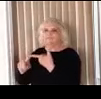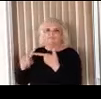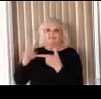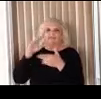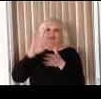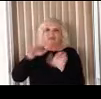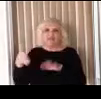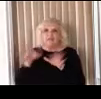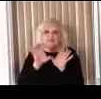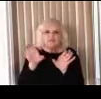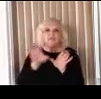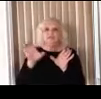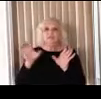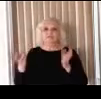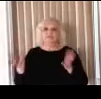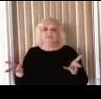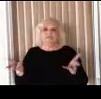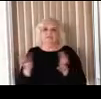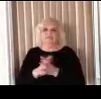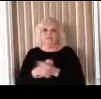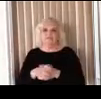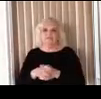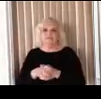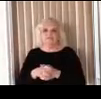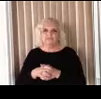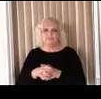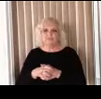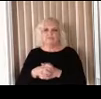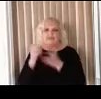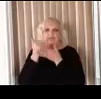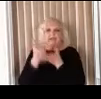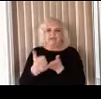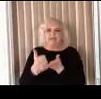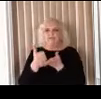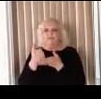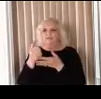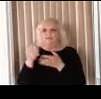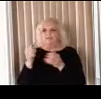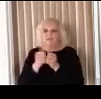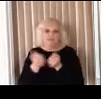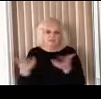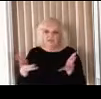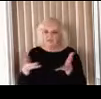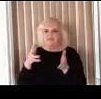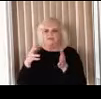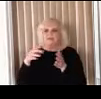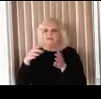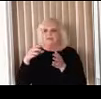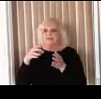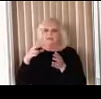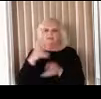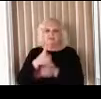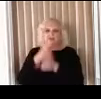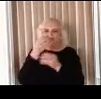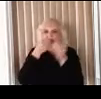death certificates, helping with the mortuary and everything. And it's paid us some bills for